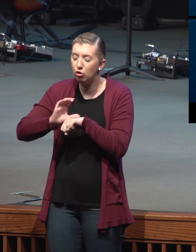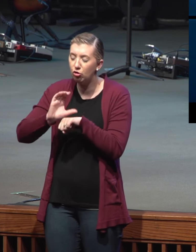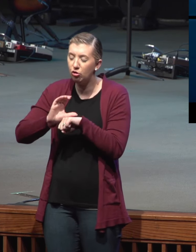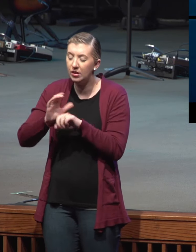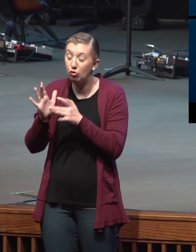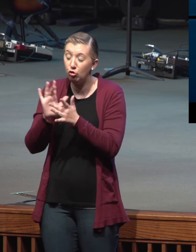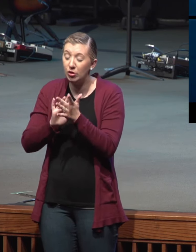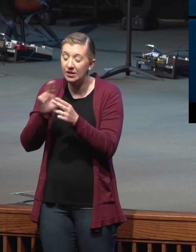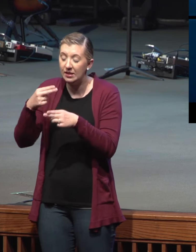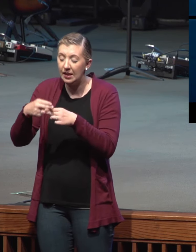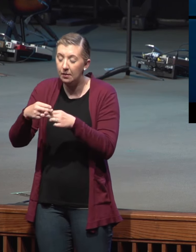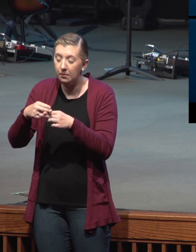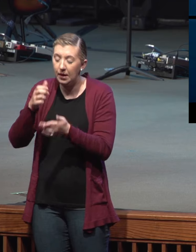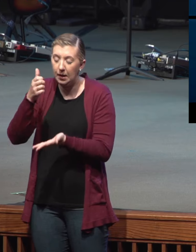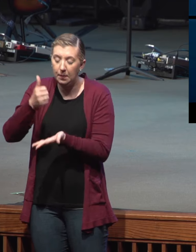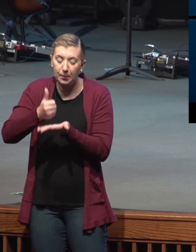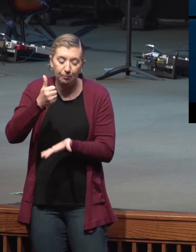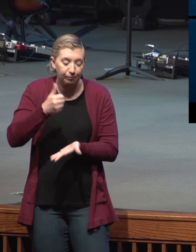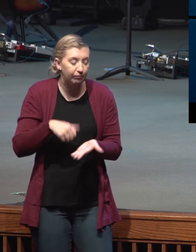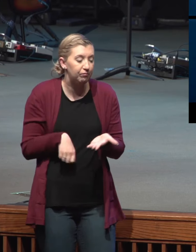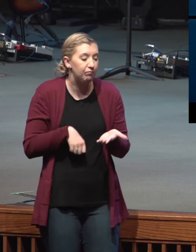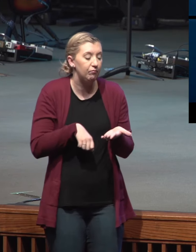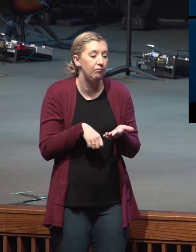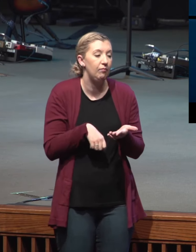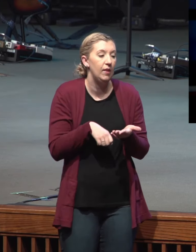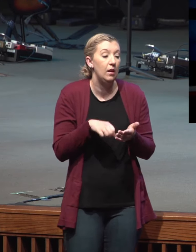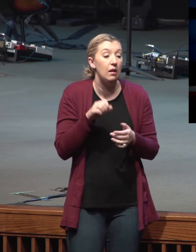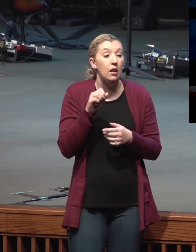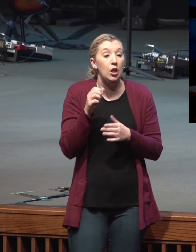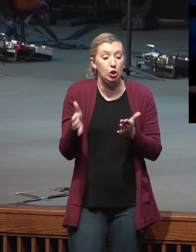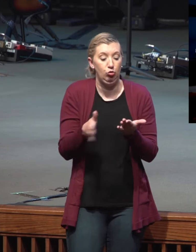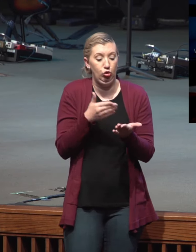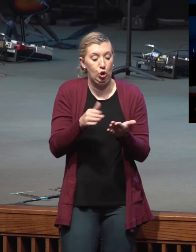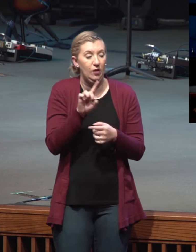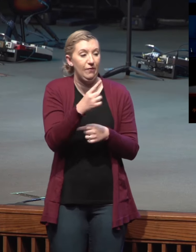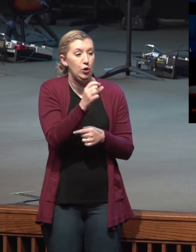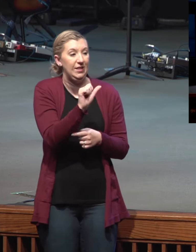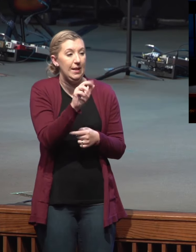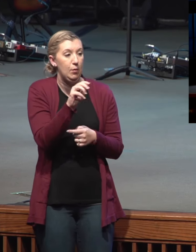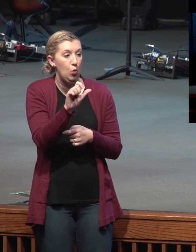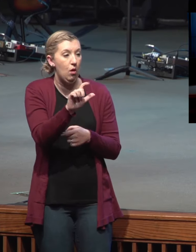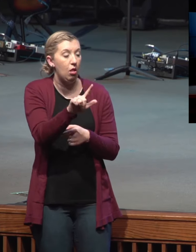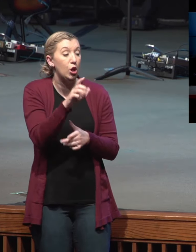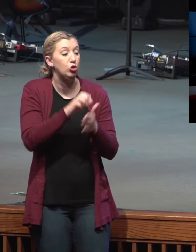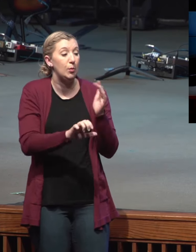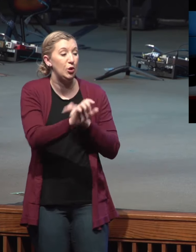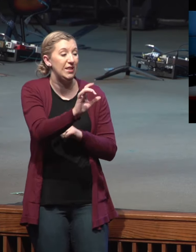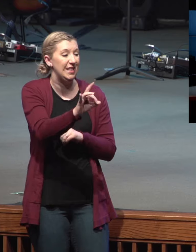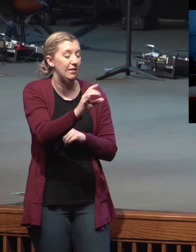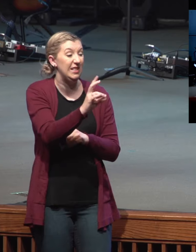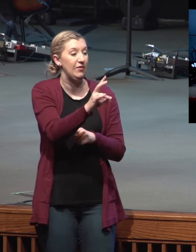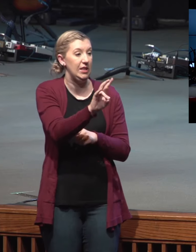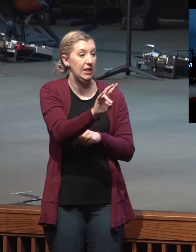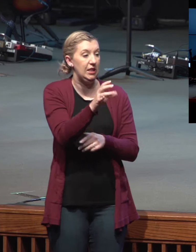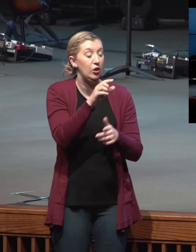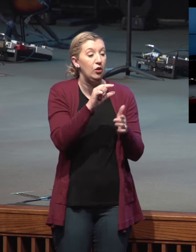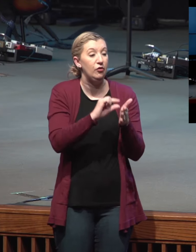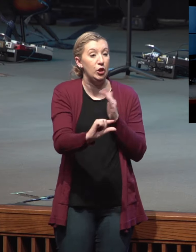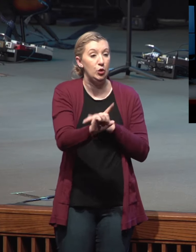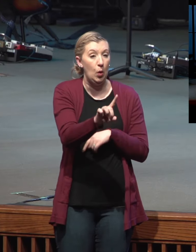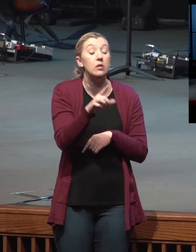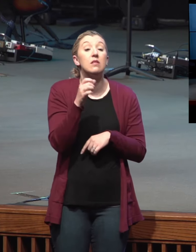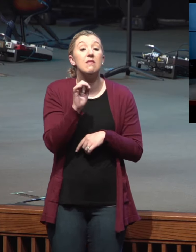In Jesus' name, amen. Well, turn, if you would, to 1 Samuel chapter 17. We're going to begin at verse 1. And